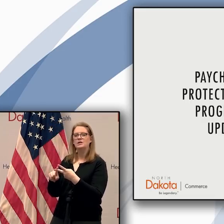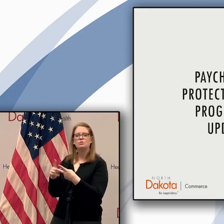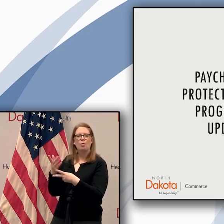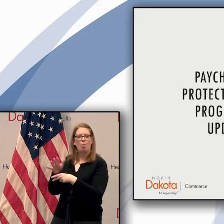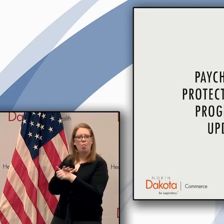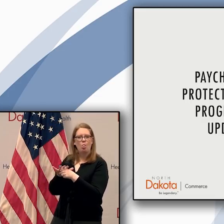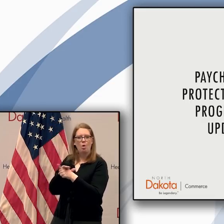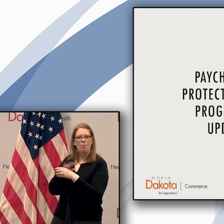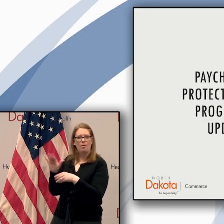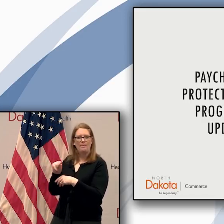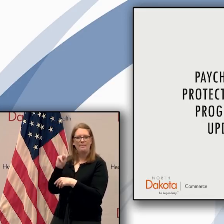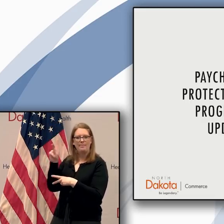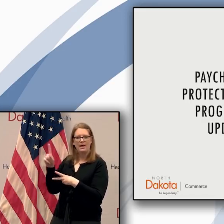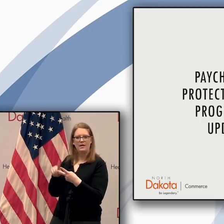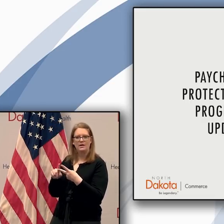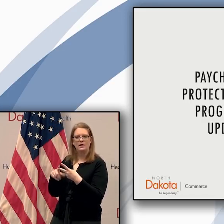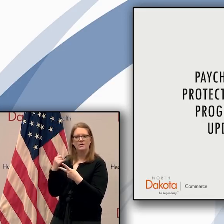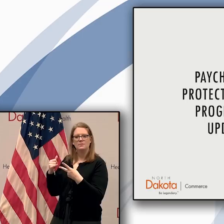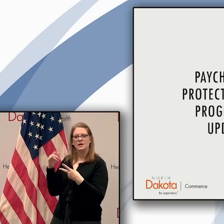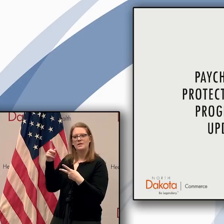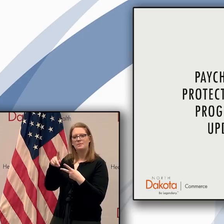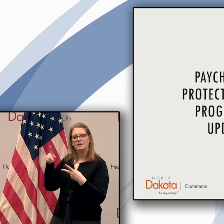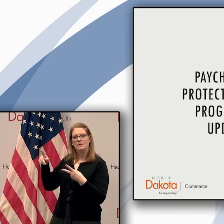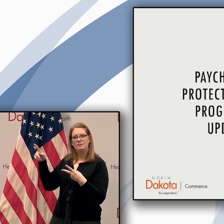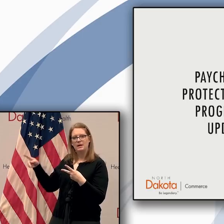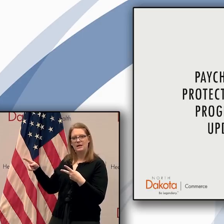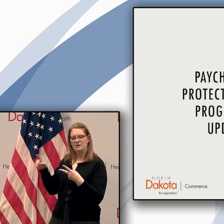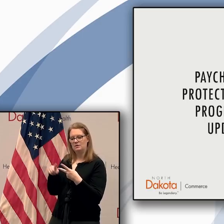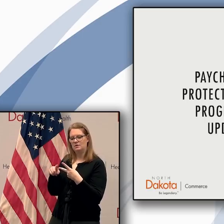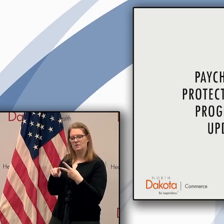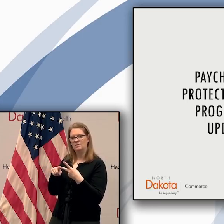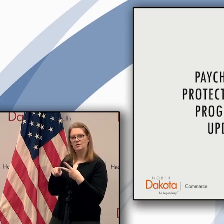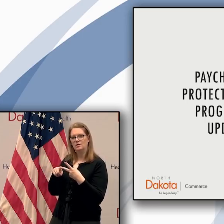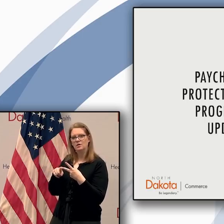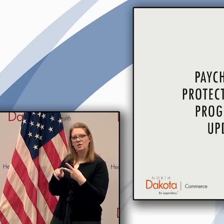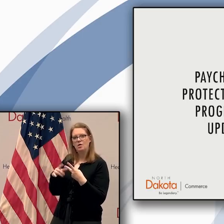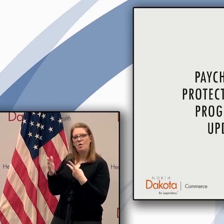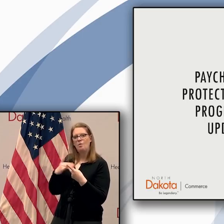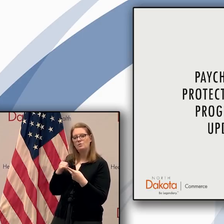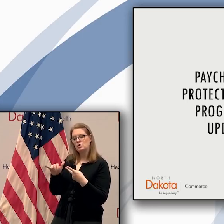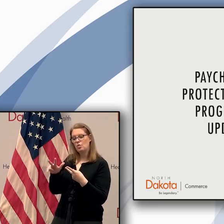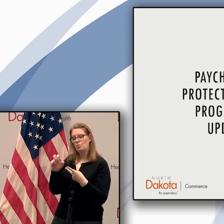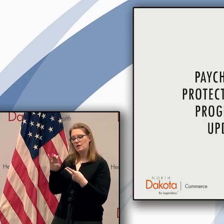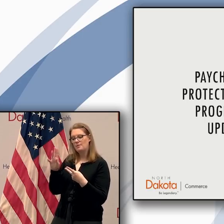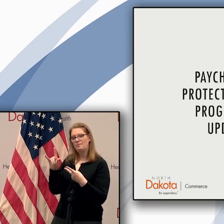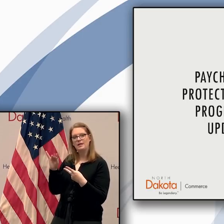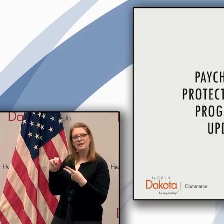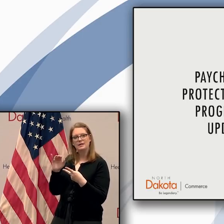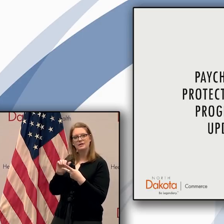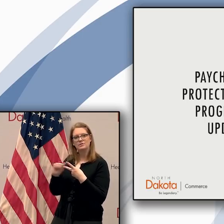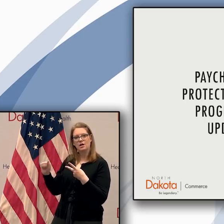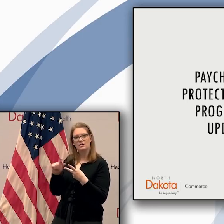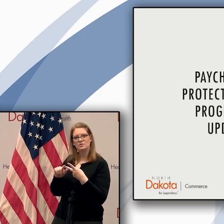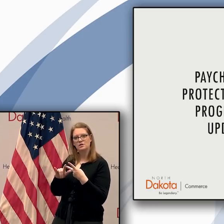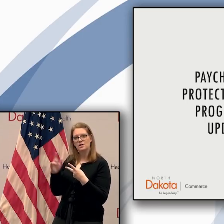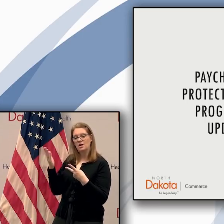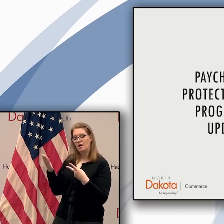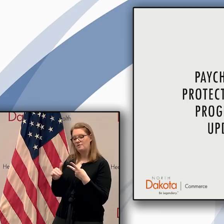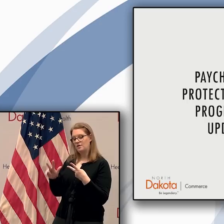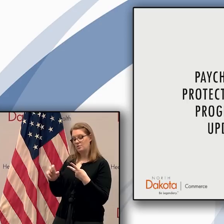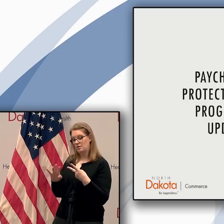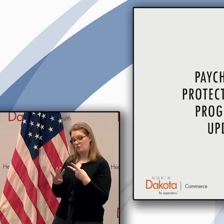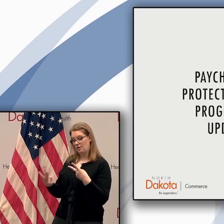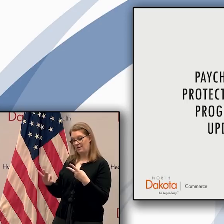lender. The update on the PPP is that nationally, nearly $300 billion of the $349